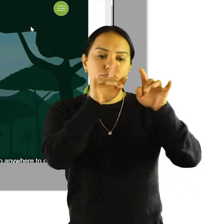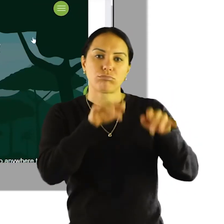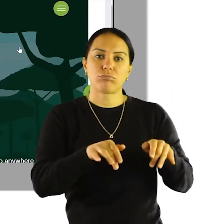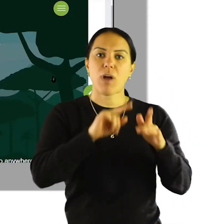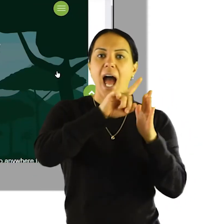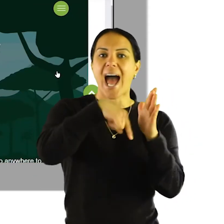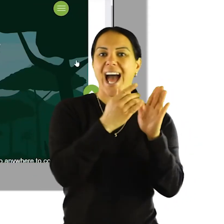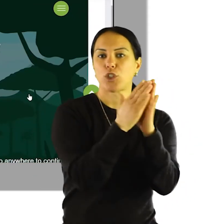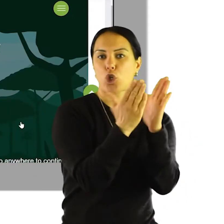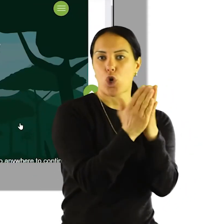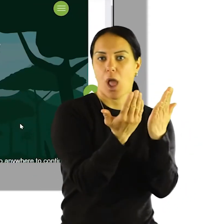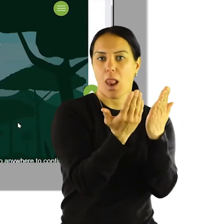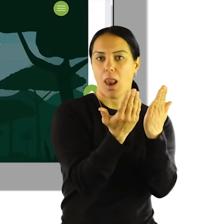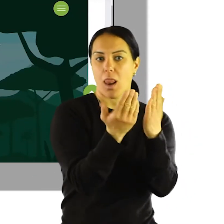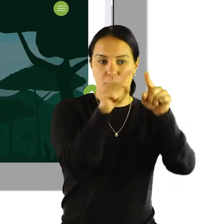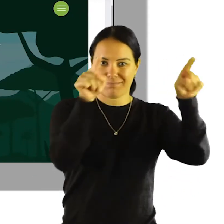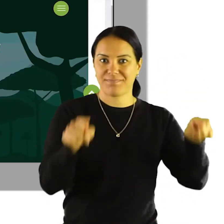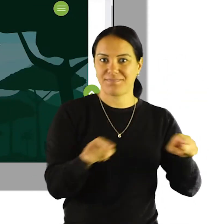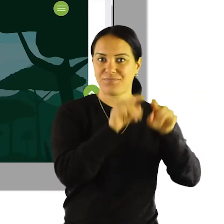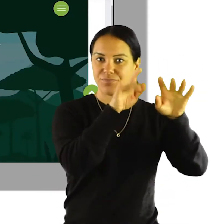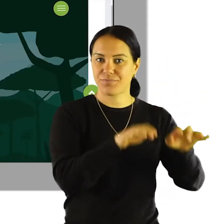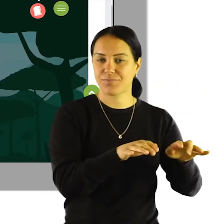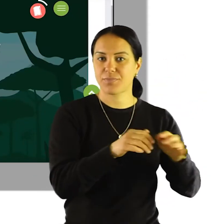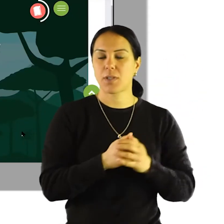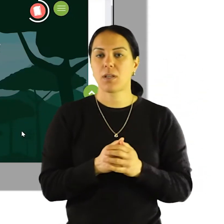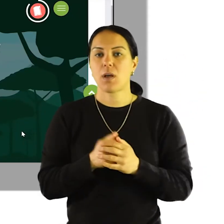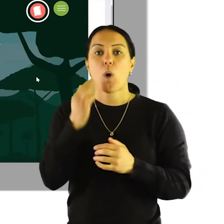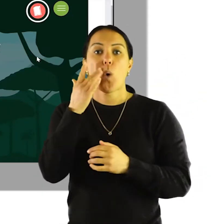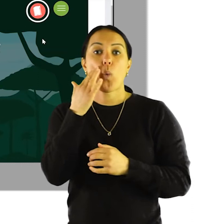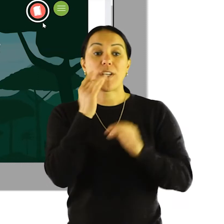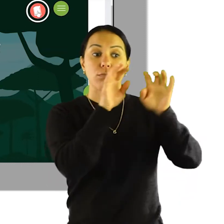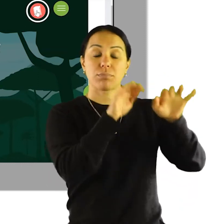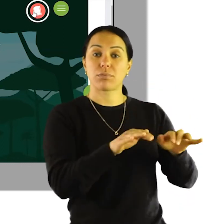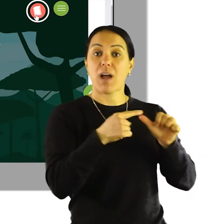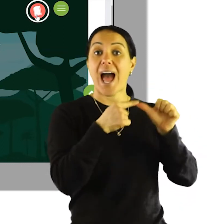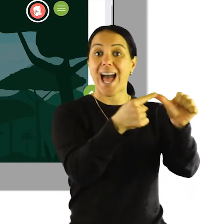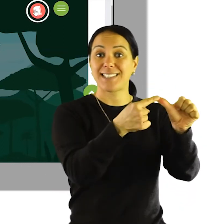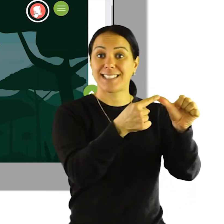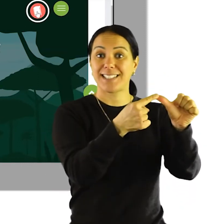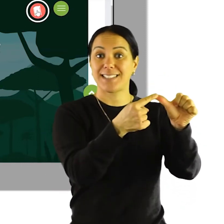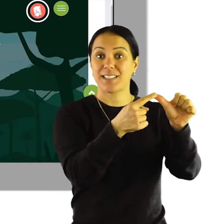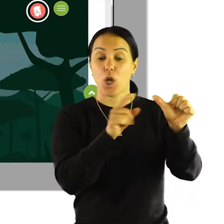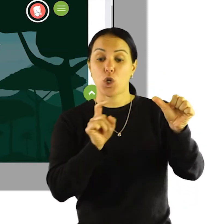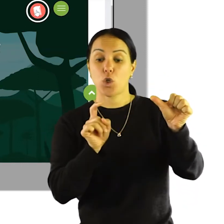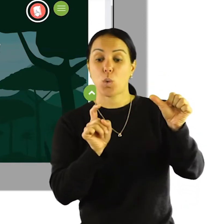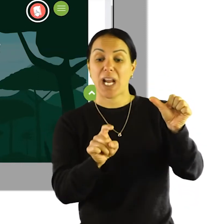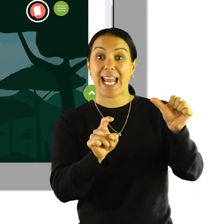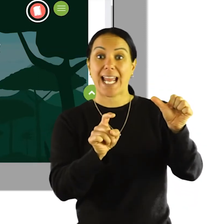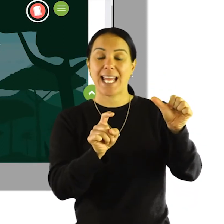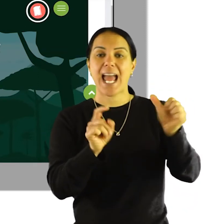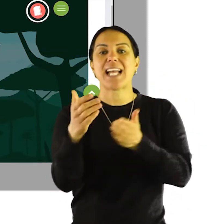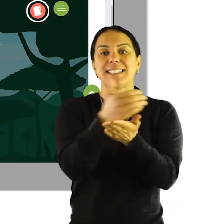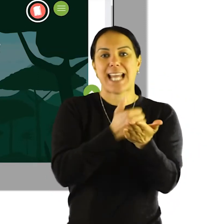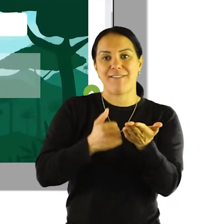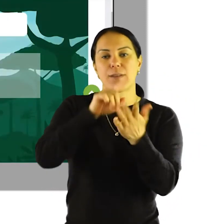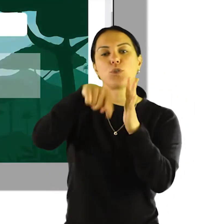journal. What happens is when we write some answers in there, you will click on here to save them